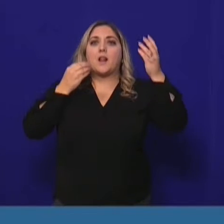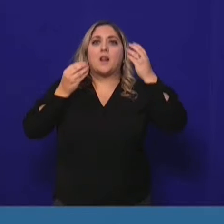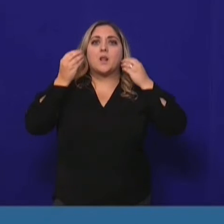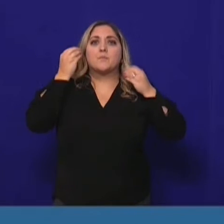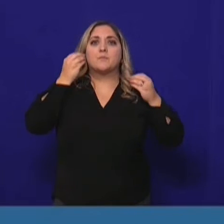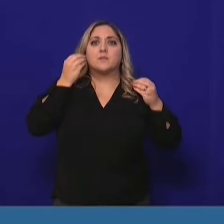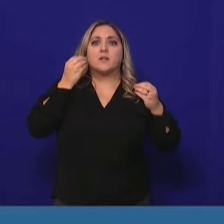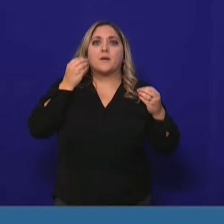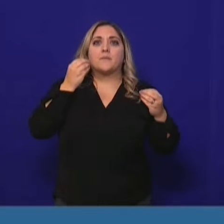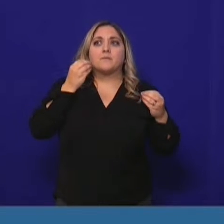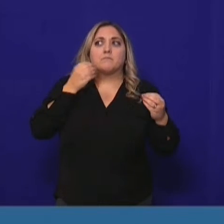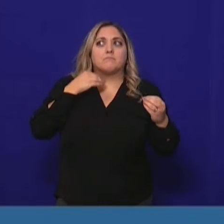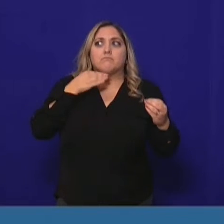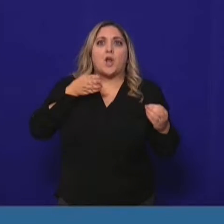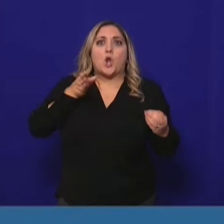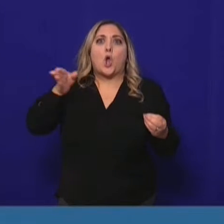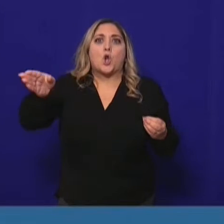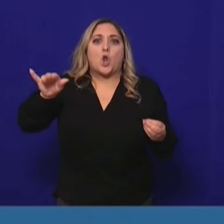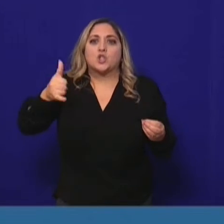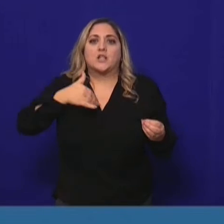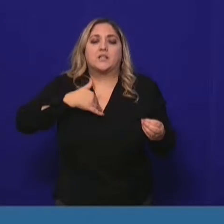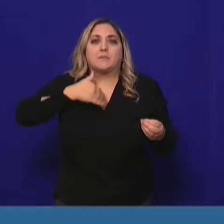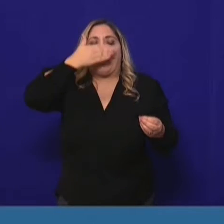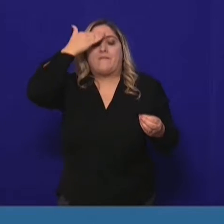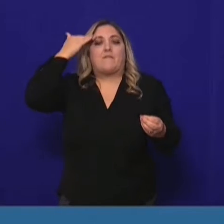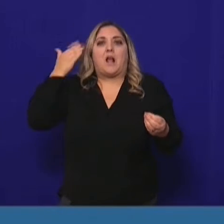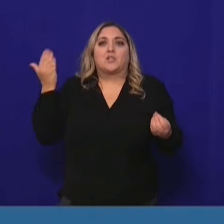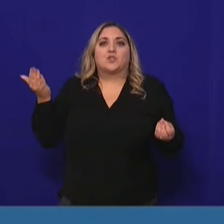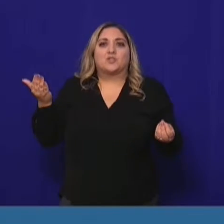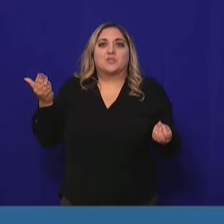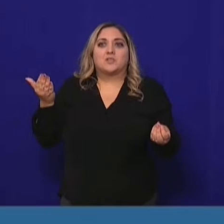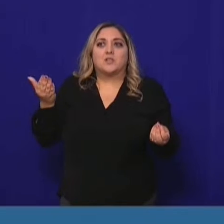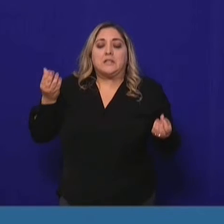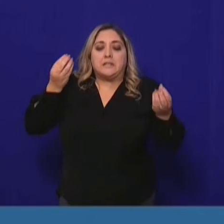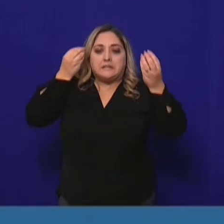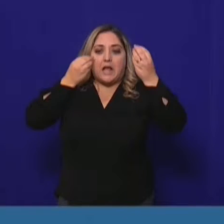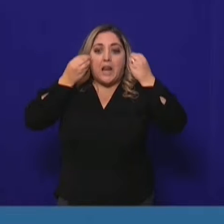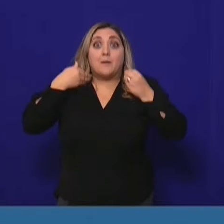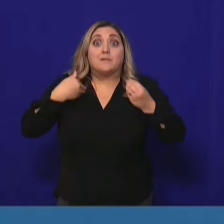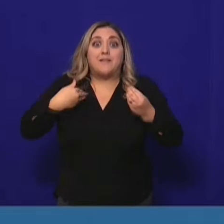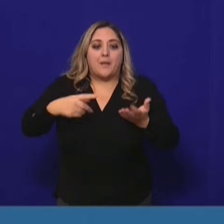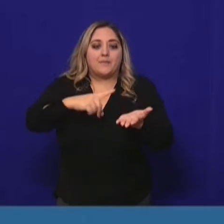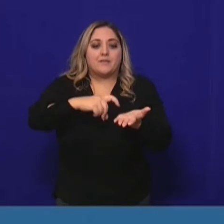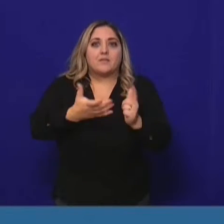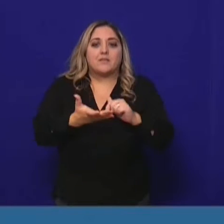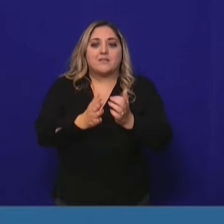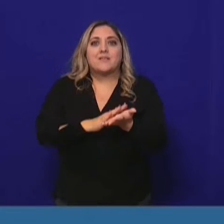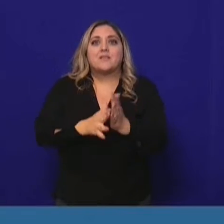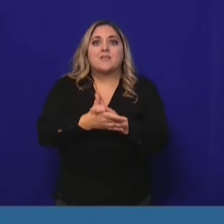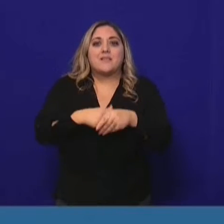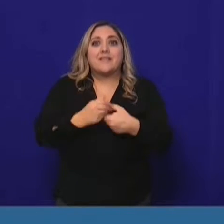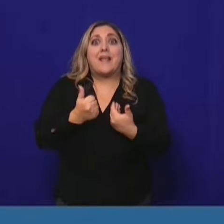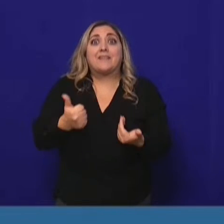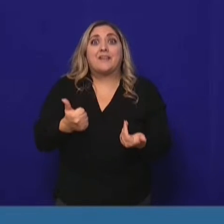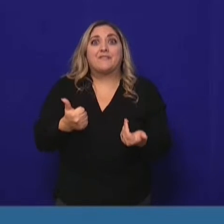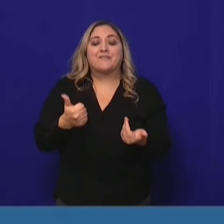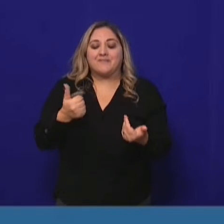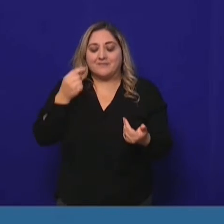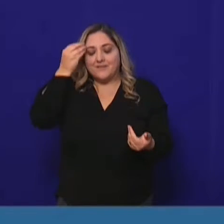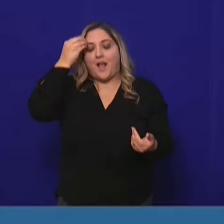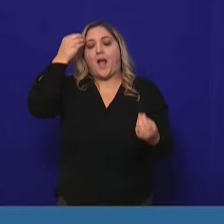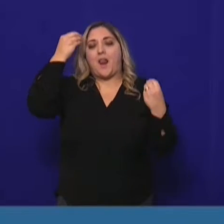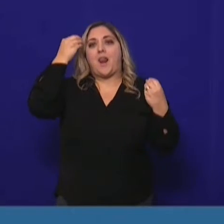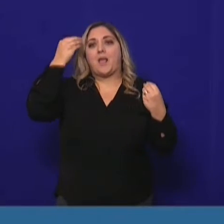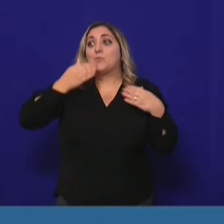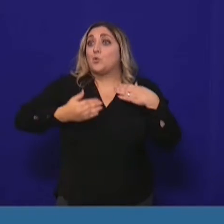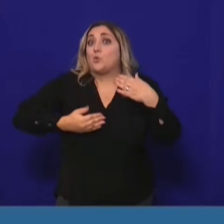aħna ma noħorġux jekk nkunu ma nifilħux, il-fatt li nużaw iktar il-mezzi ta' iġene l-ħasil tal-idejn, dawn huma affarijiet